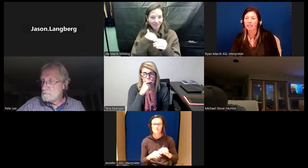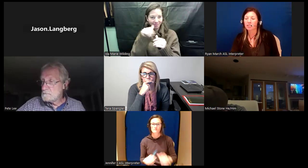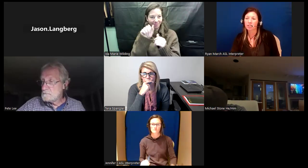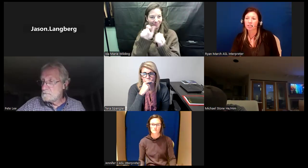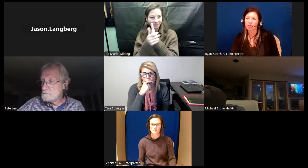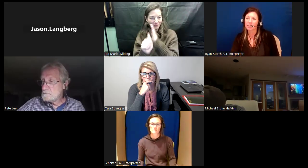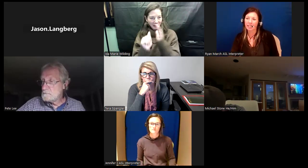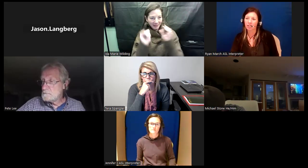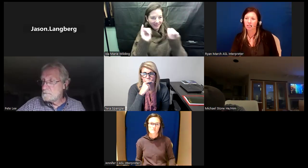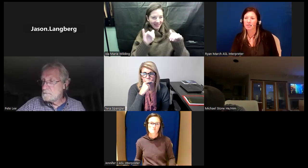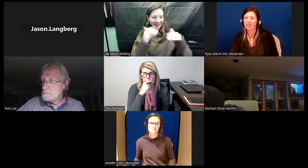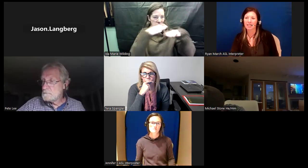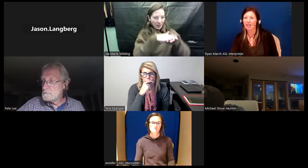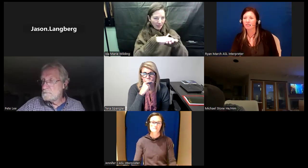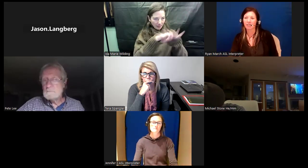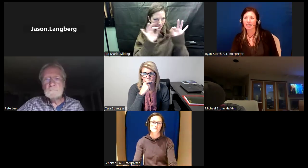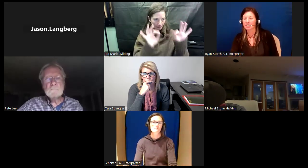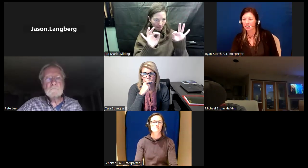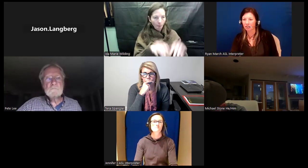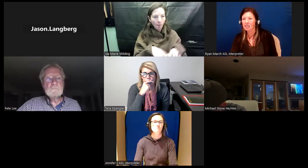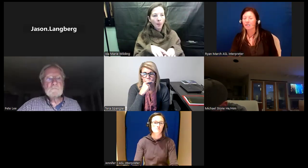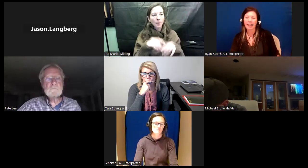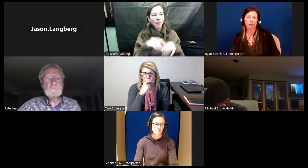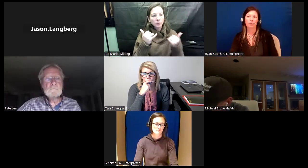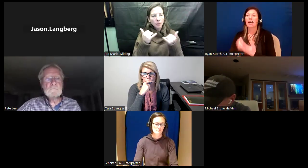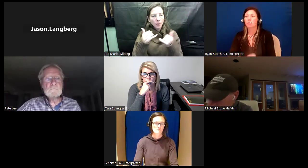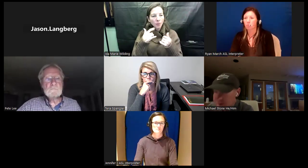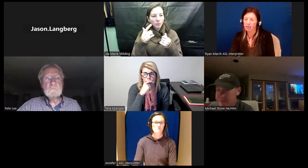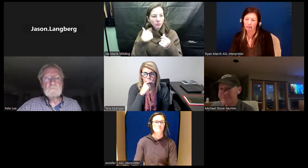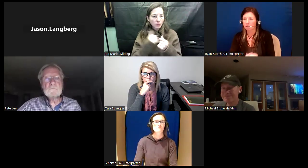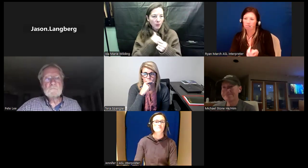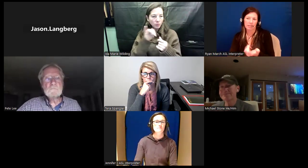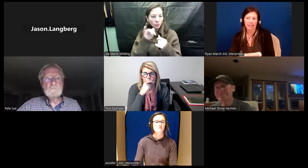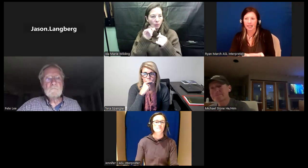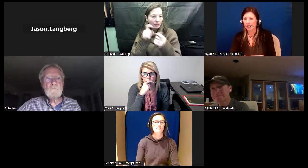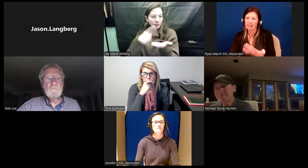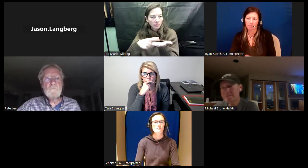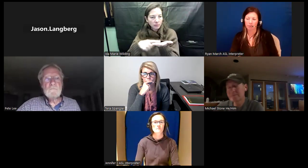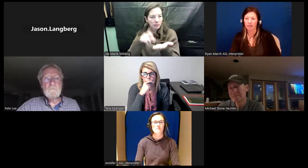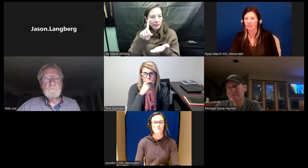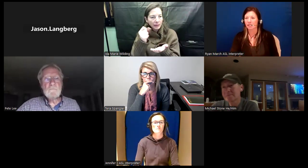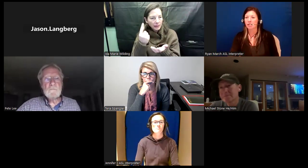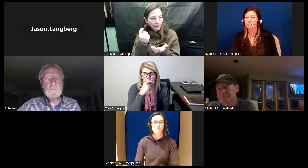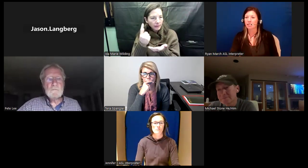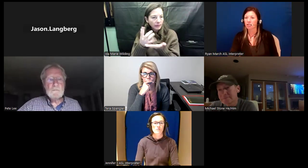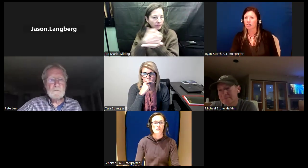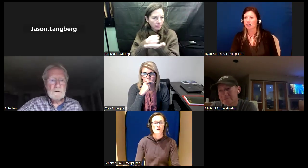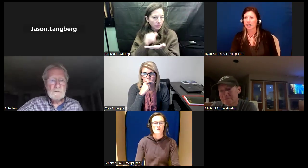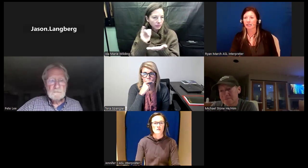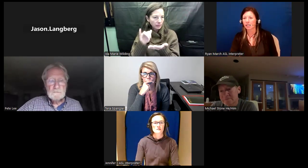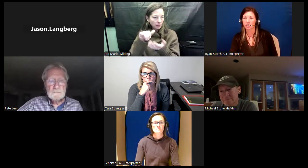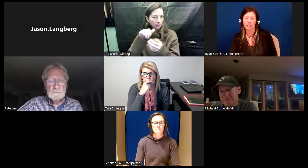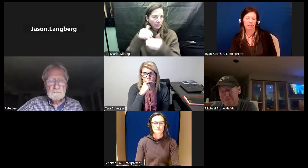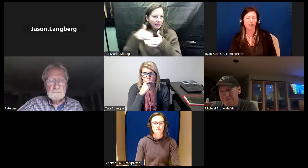to licensures for teachers because they have to have the skills that overlaps with the K being implemented, making sure that